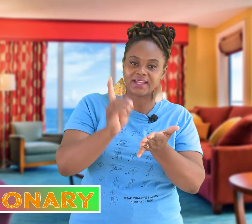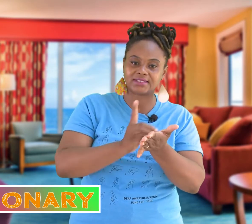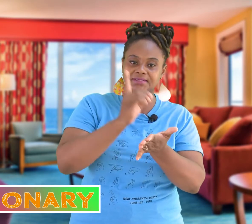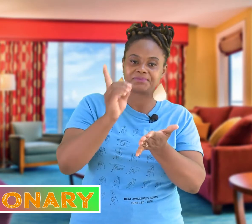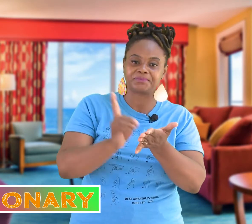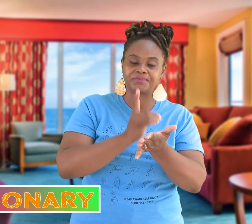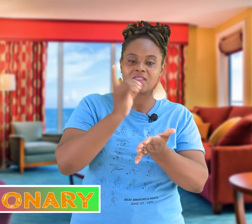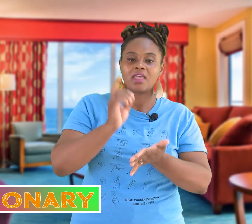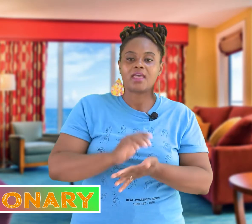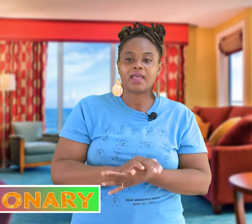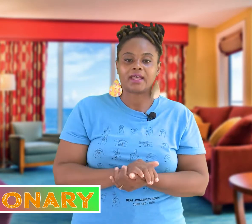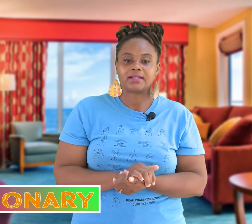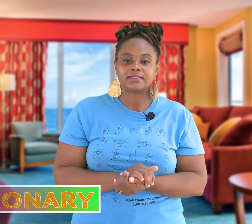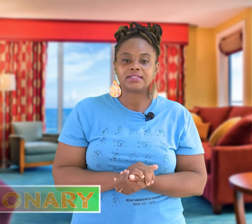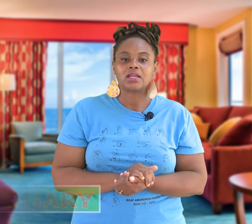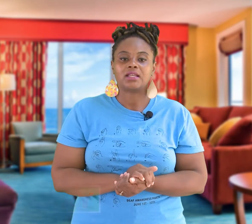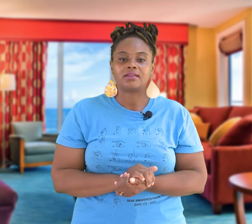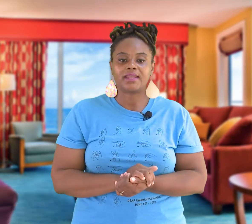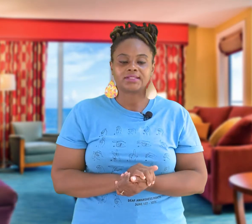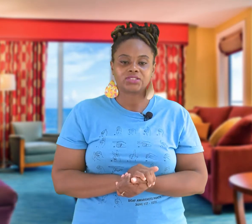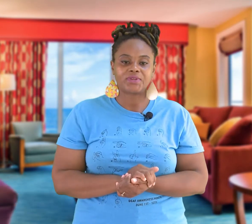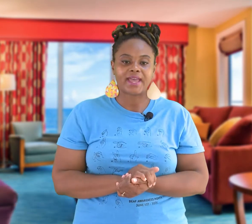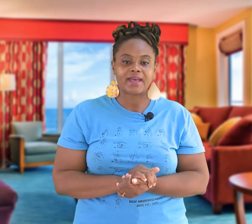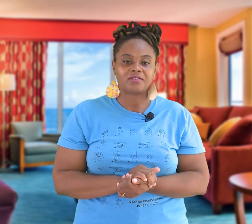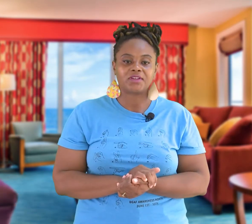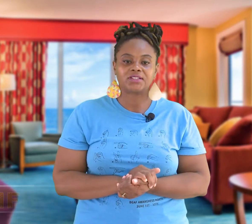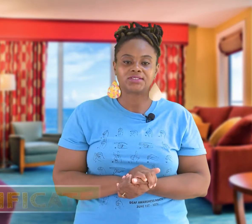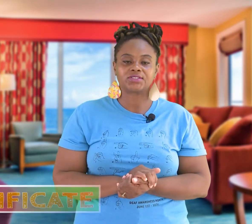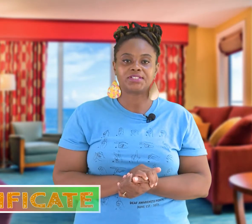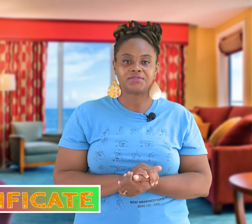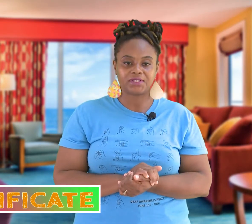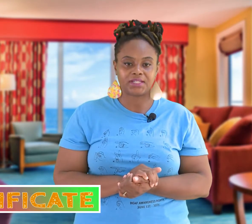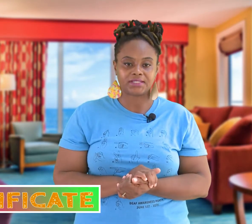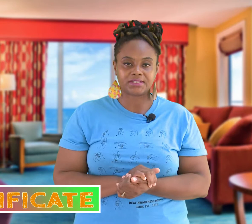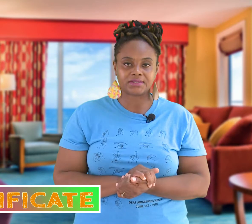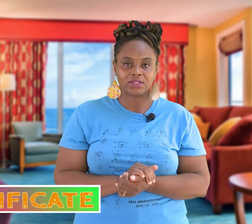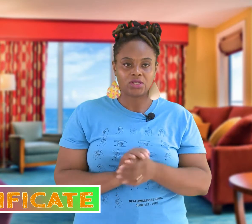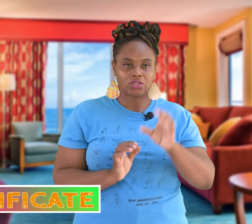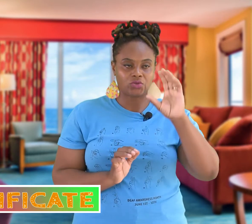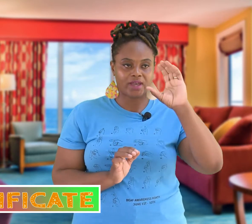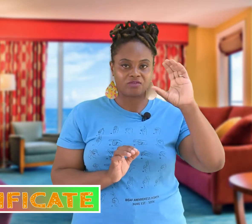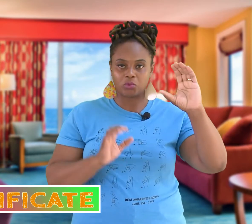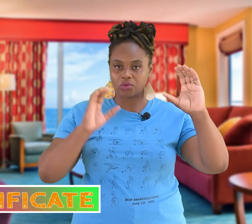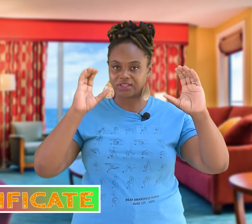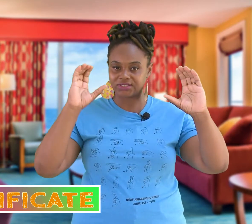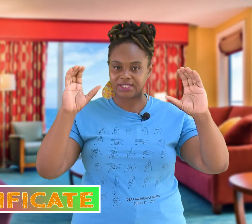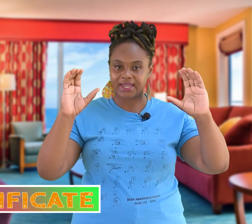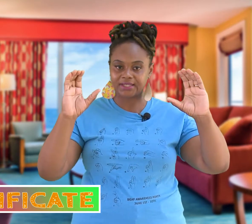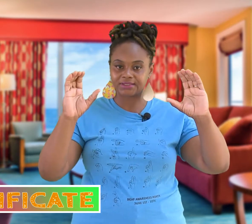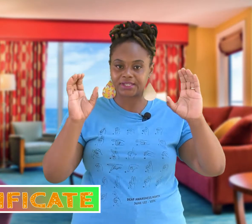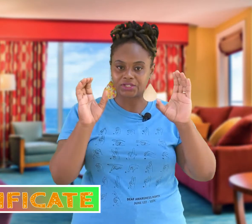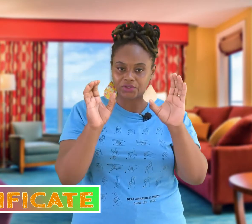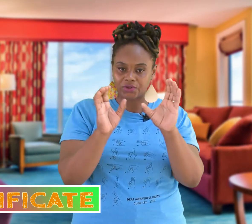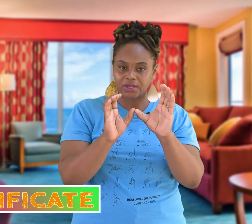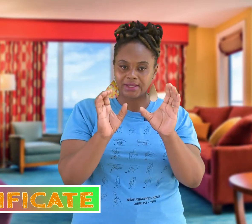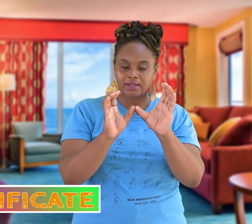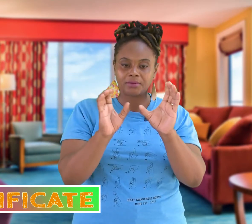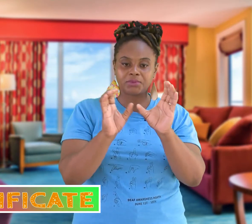that? And next we have certificate. You have both C hands and you're putting